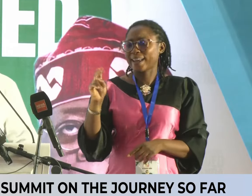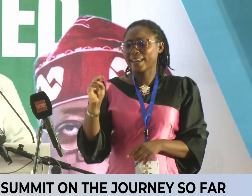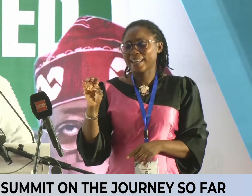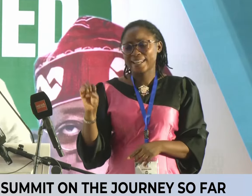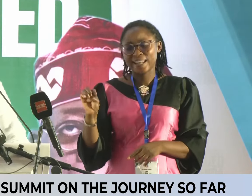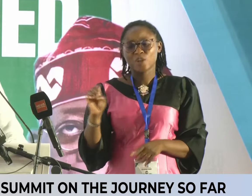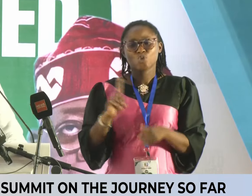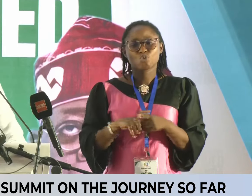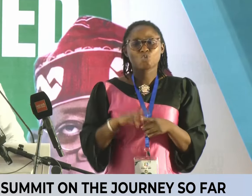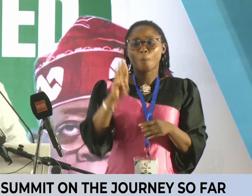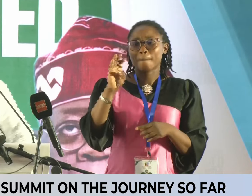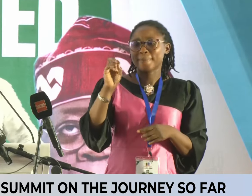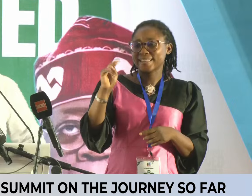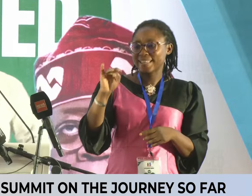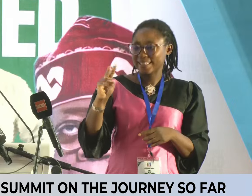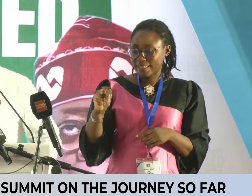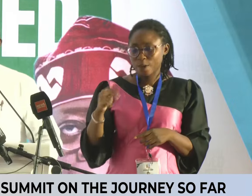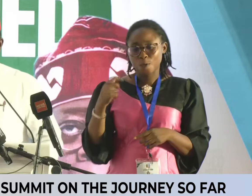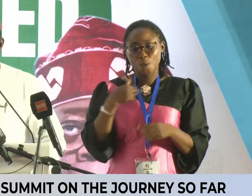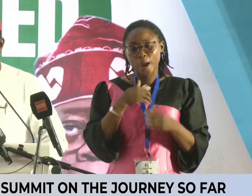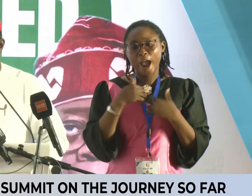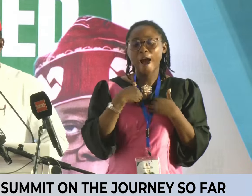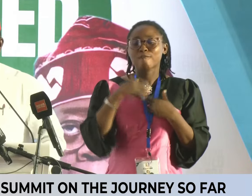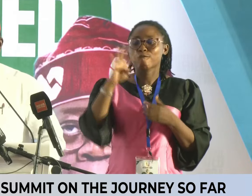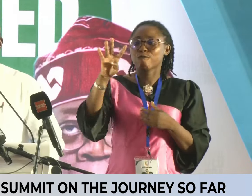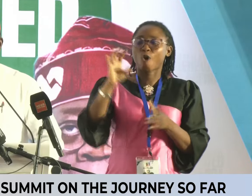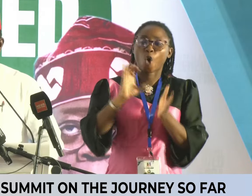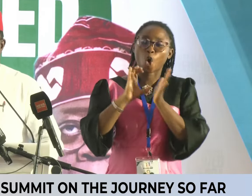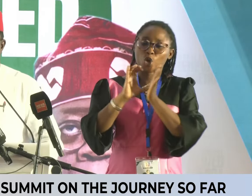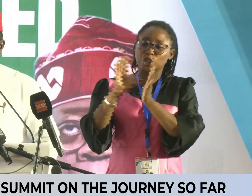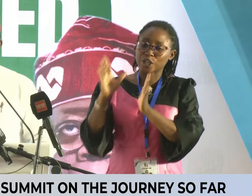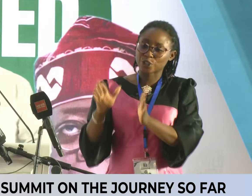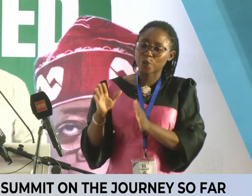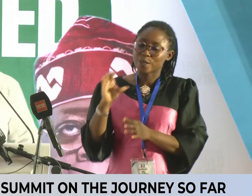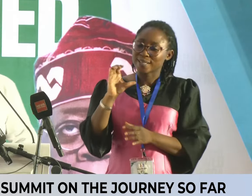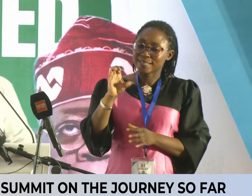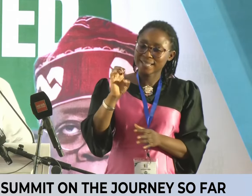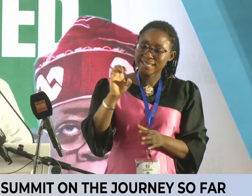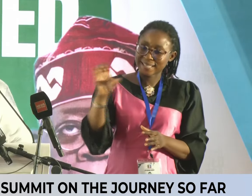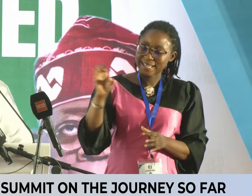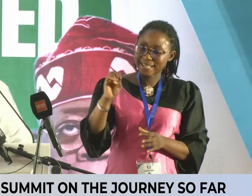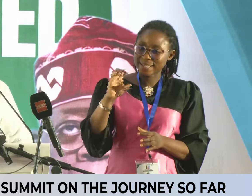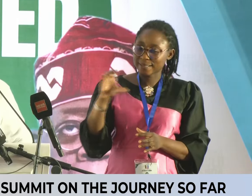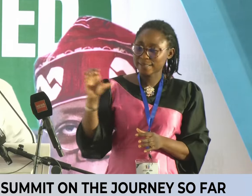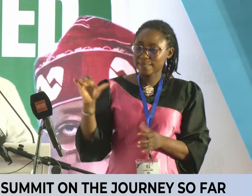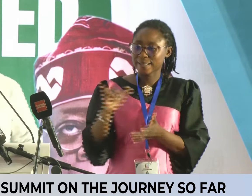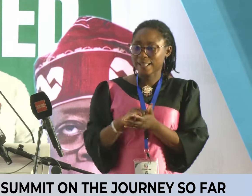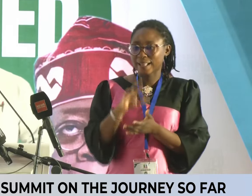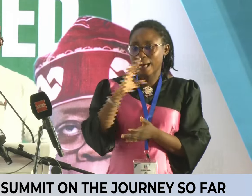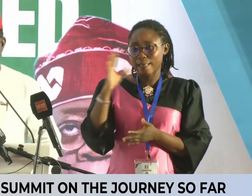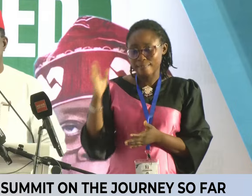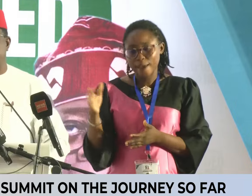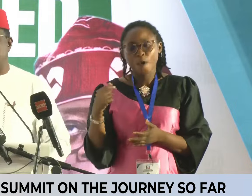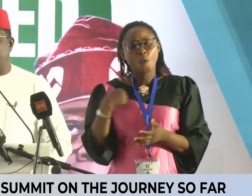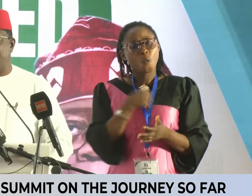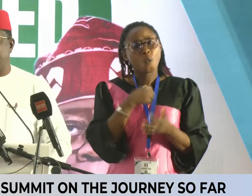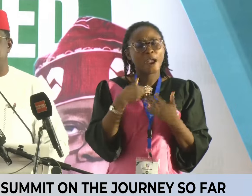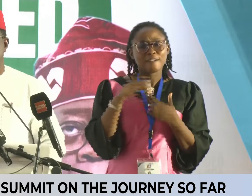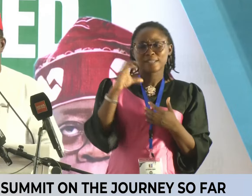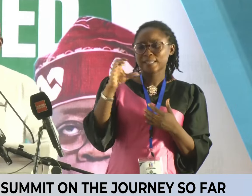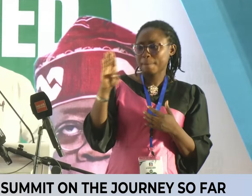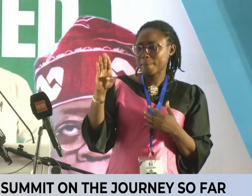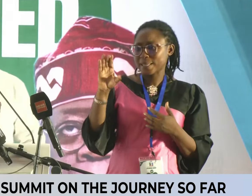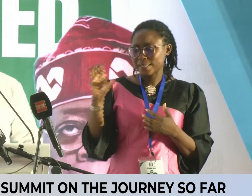Bini Town, Mr. President, we have 4 contractors there. We have CCECC that is on that road. We have